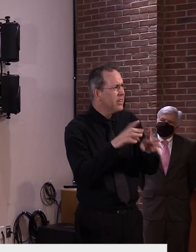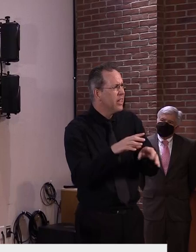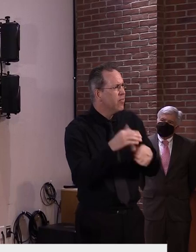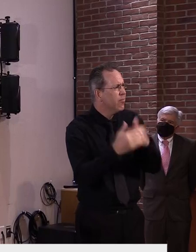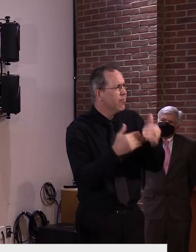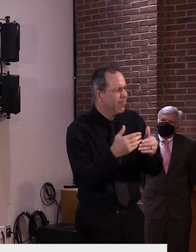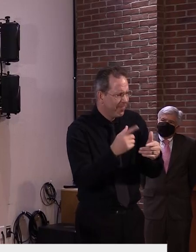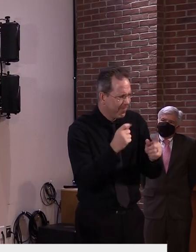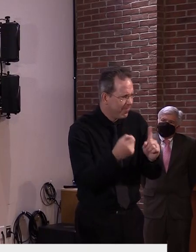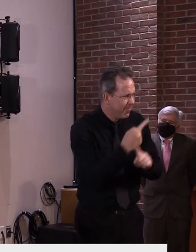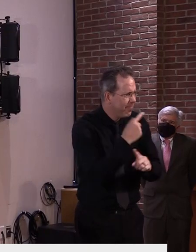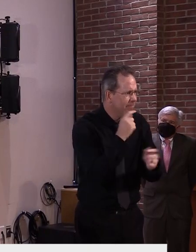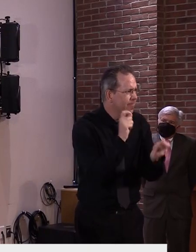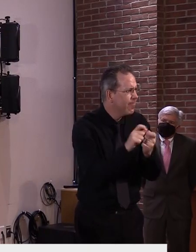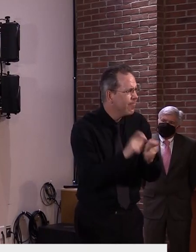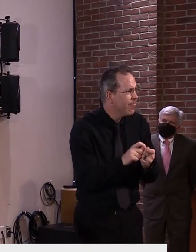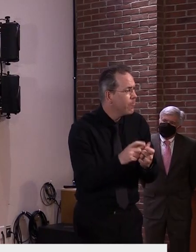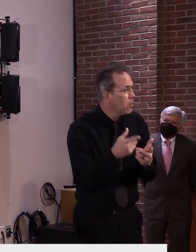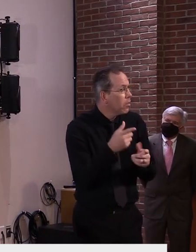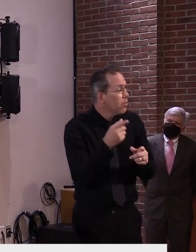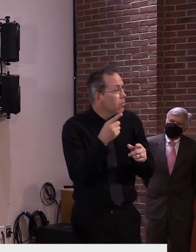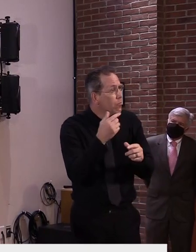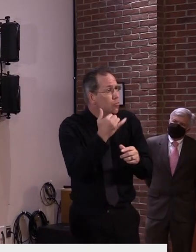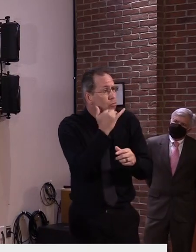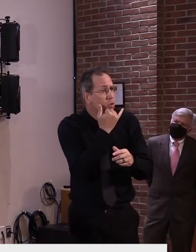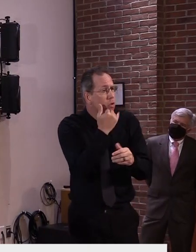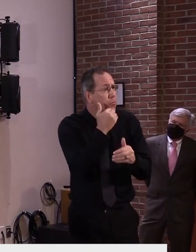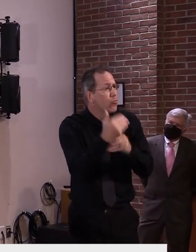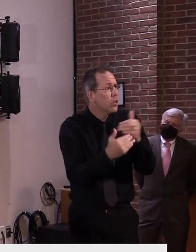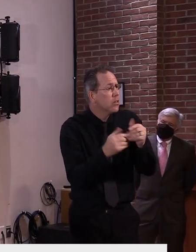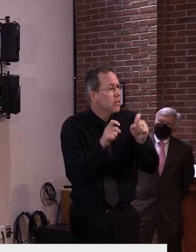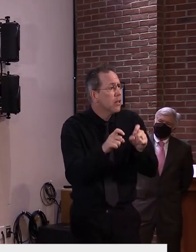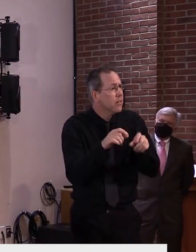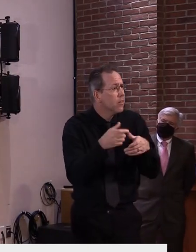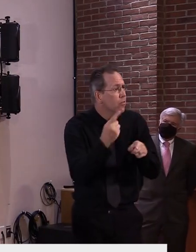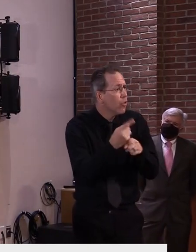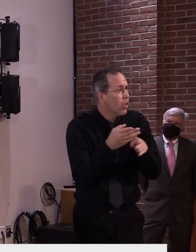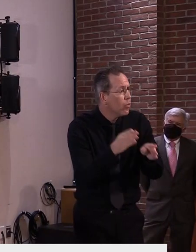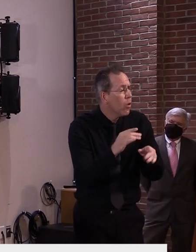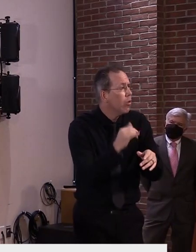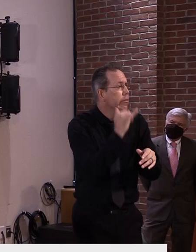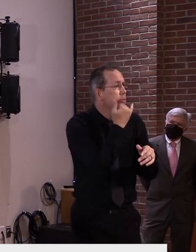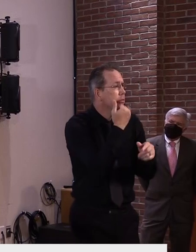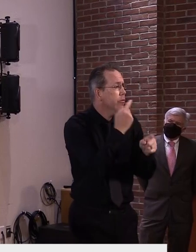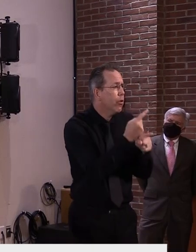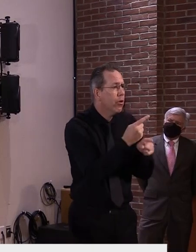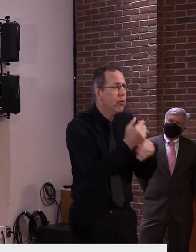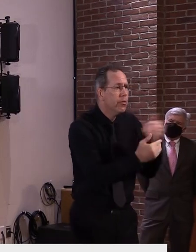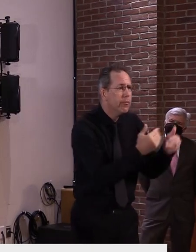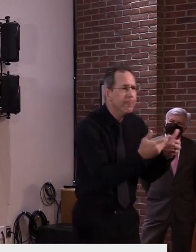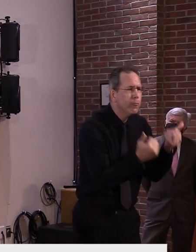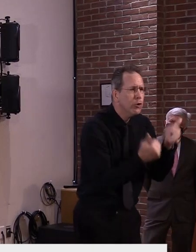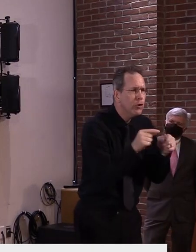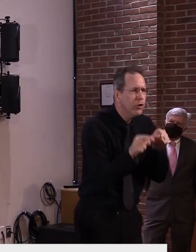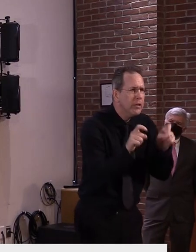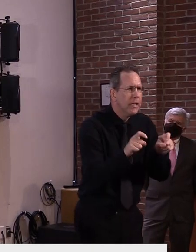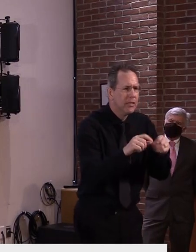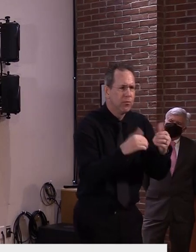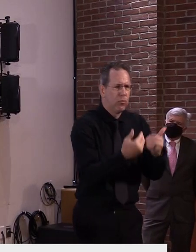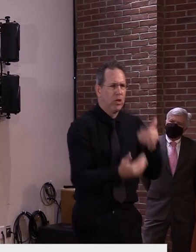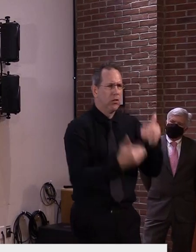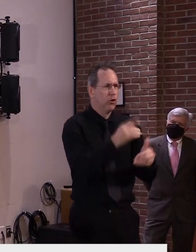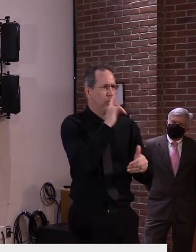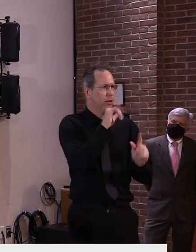as laboratory investigation, it does appear that these positive results do not represent true